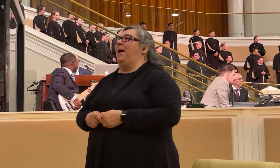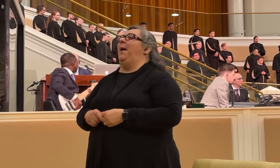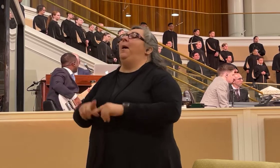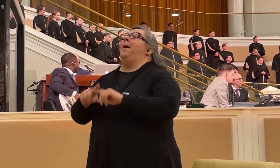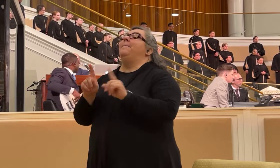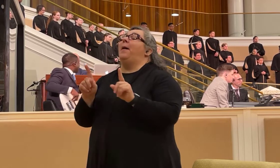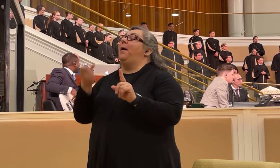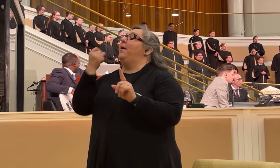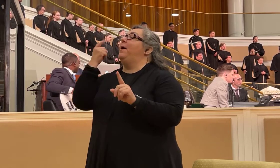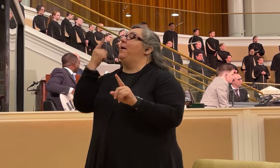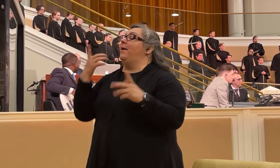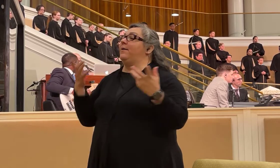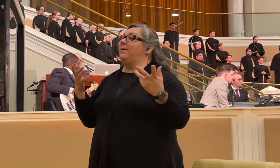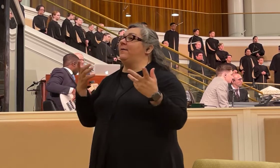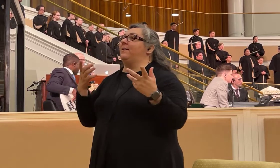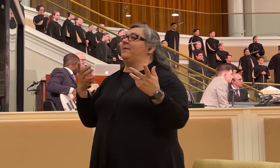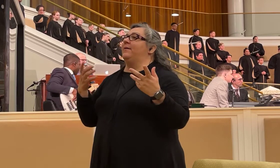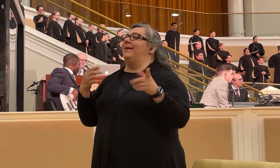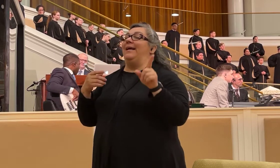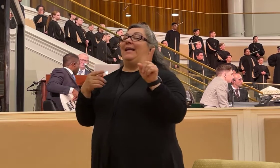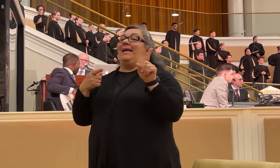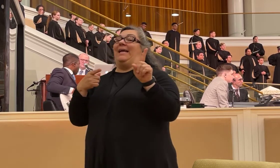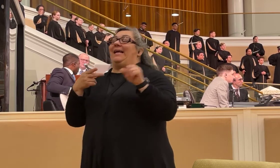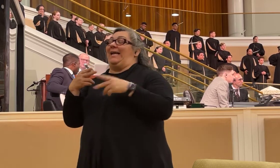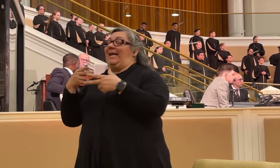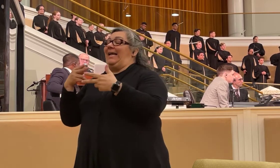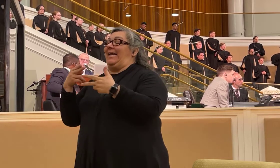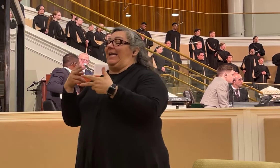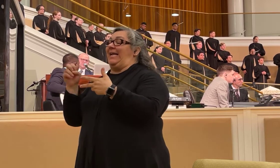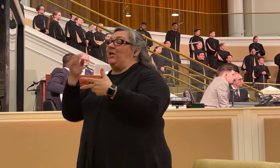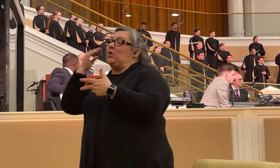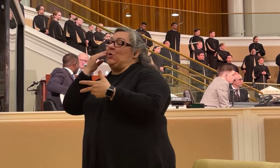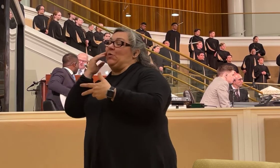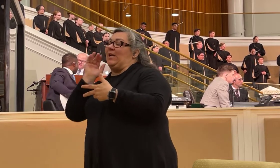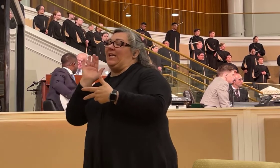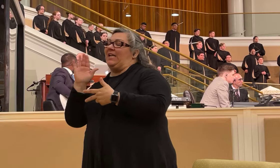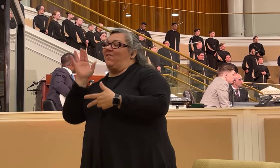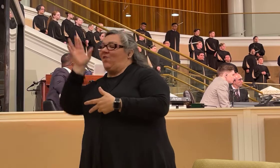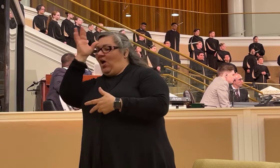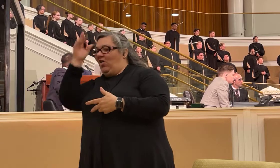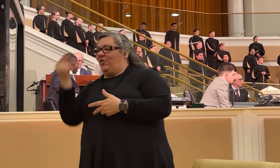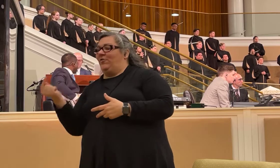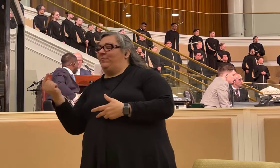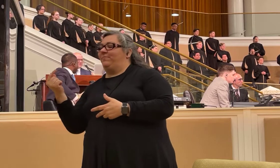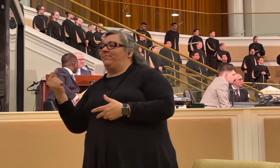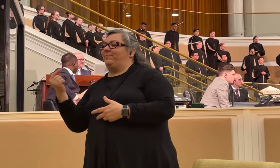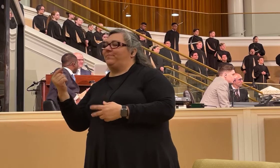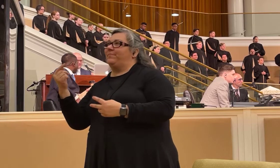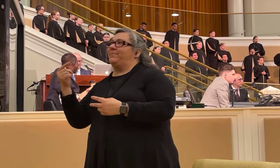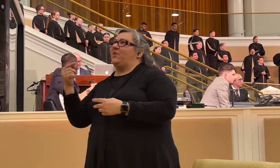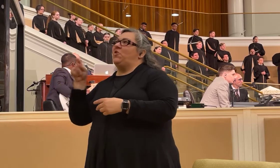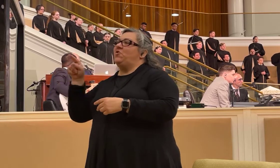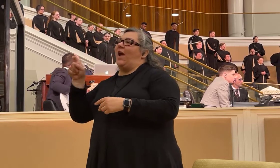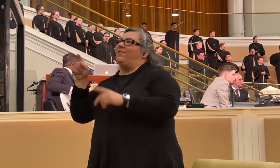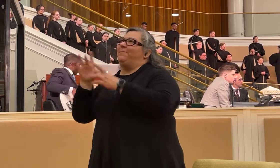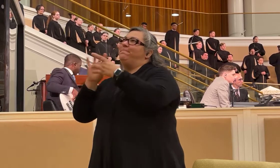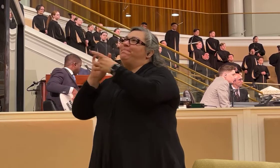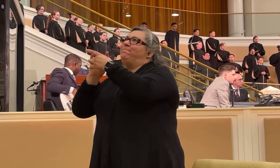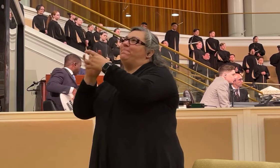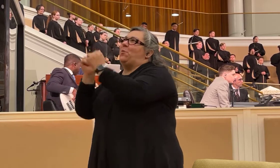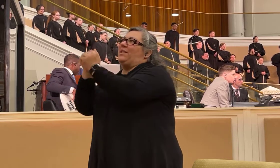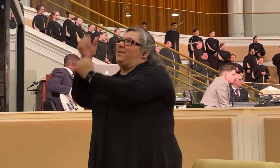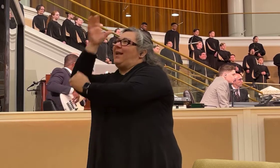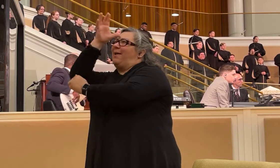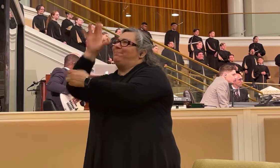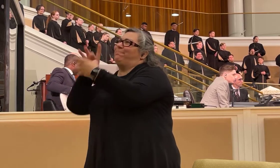the deal was, he knew who his daddy was. You gotta walk with your